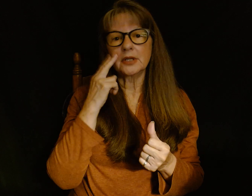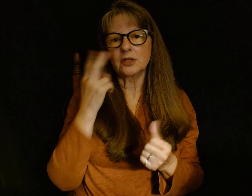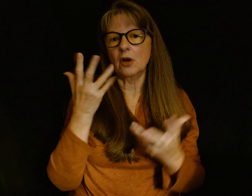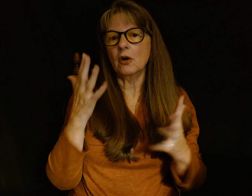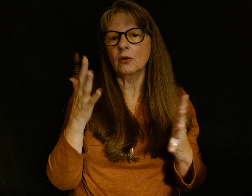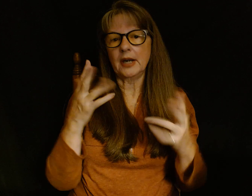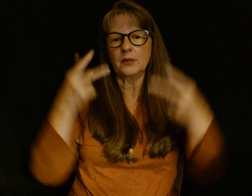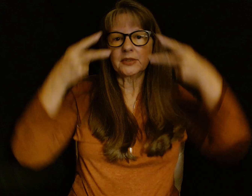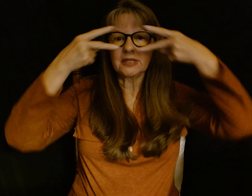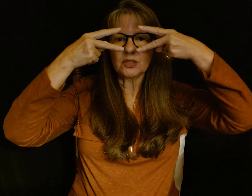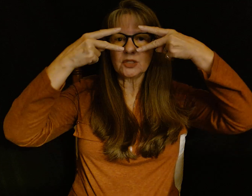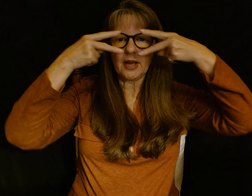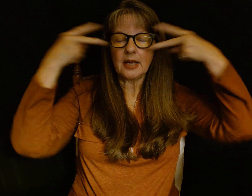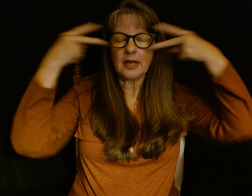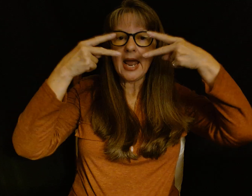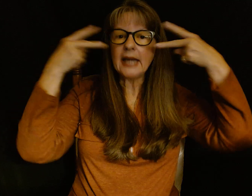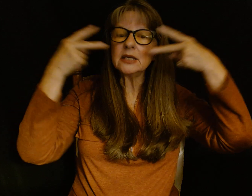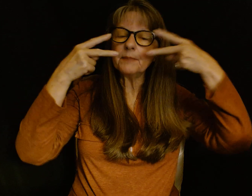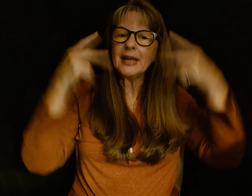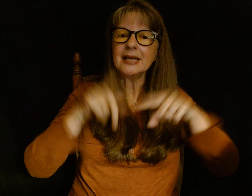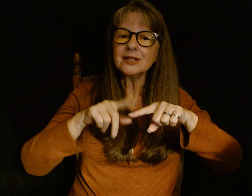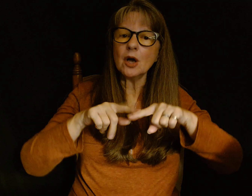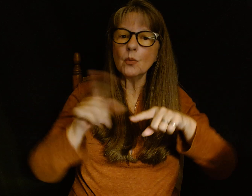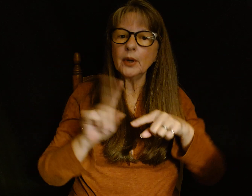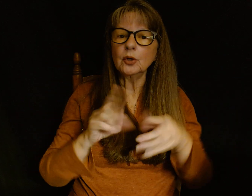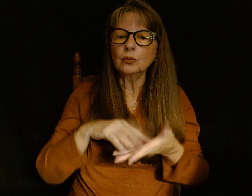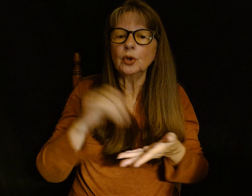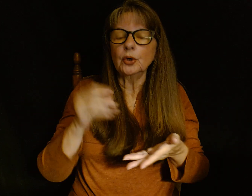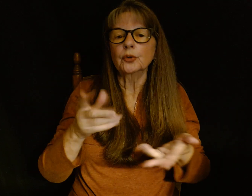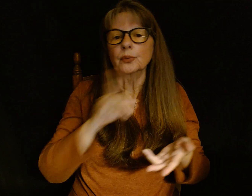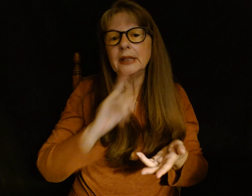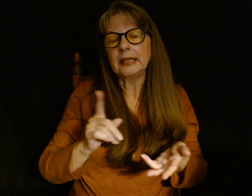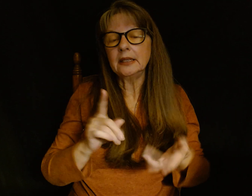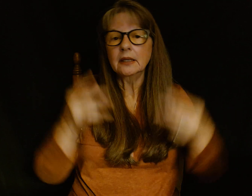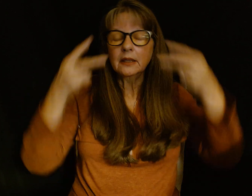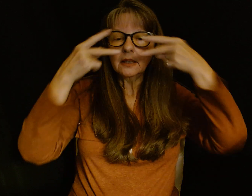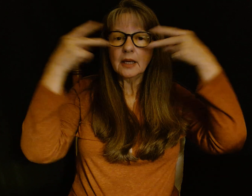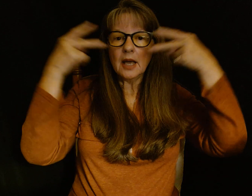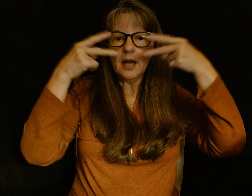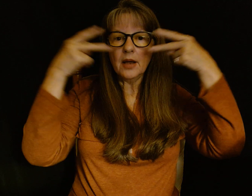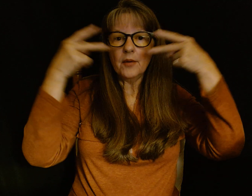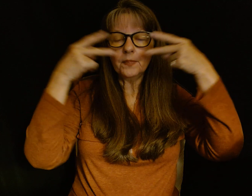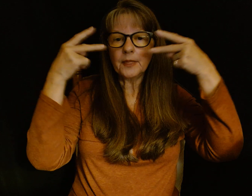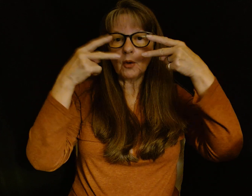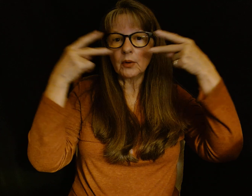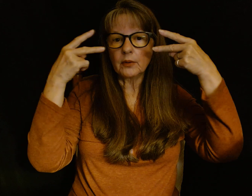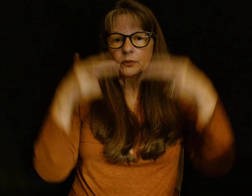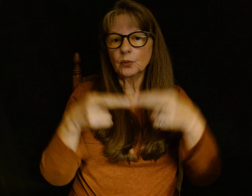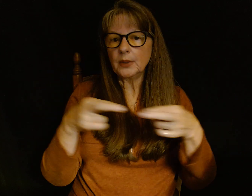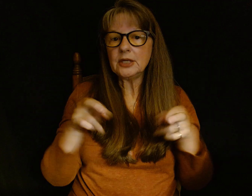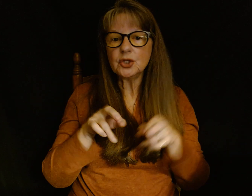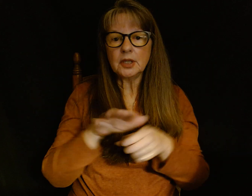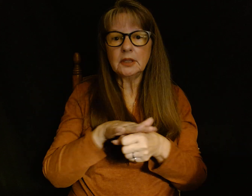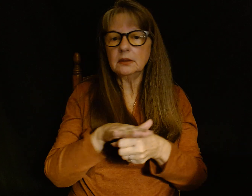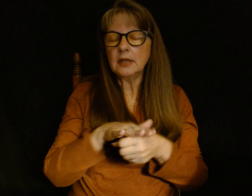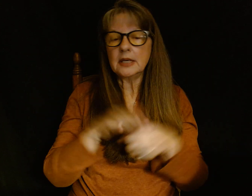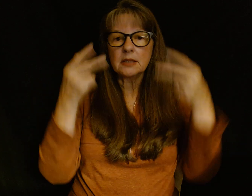saw already was this way. And it depends on where you learned, really, or the region. It doesn't matter.